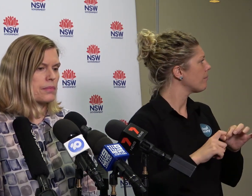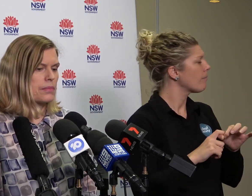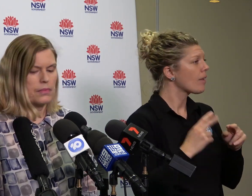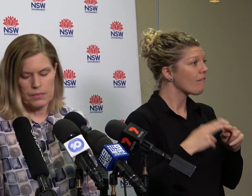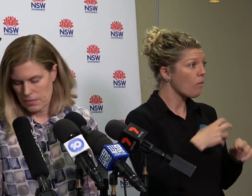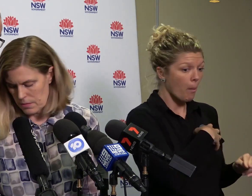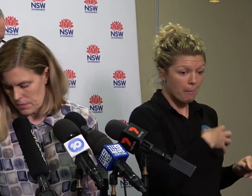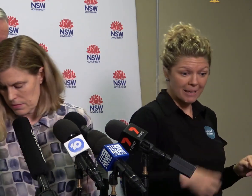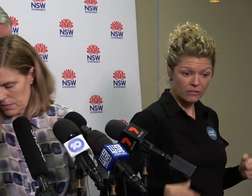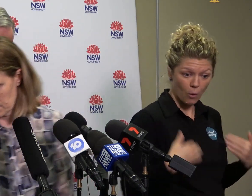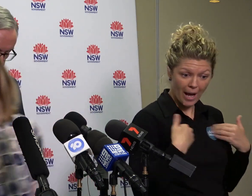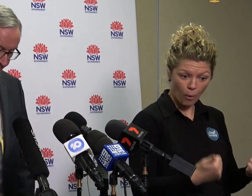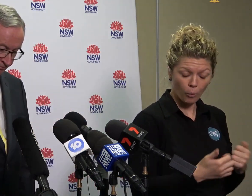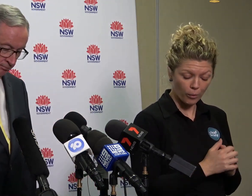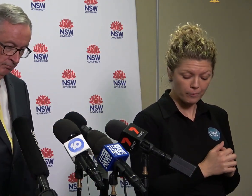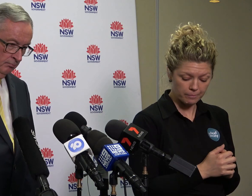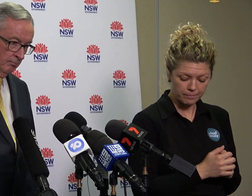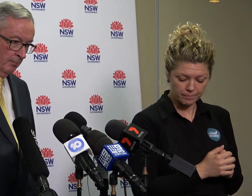Minister.